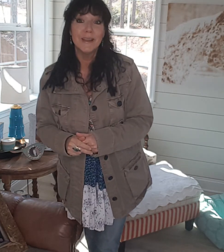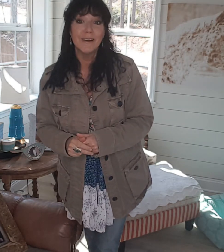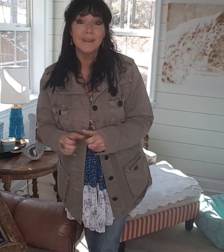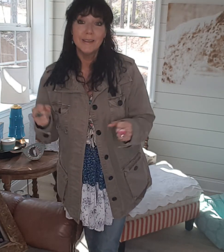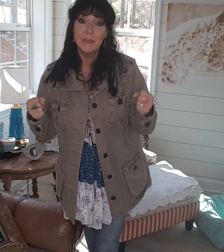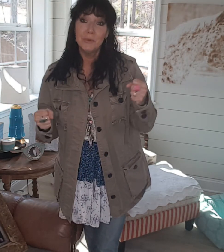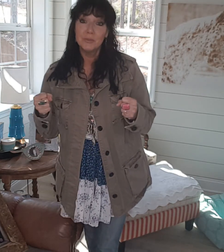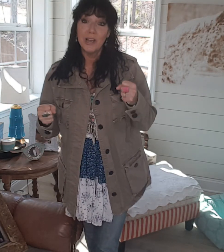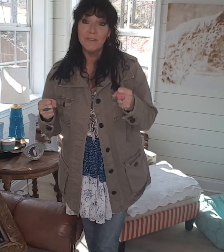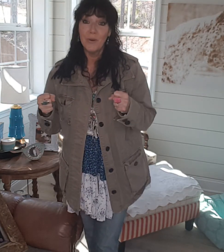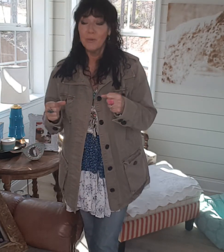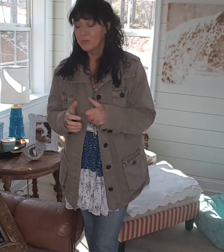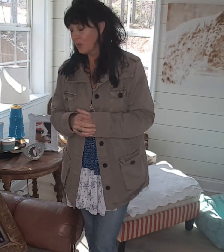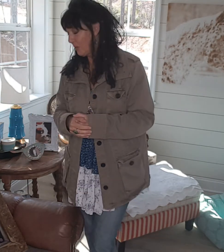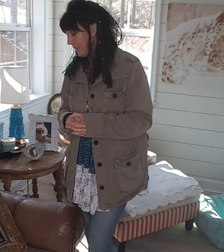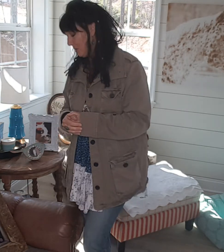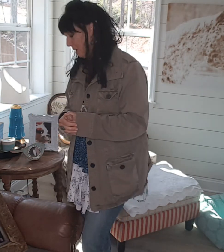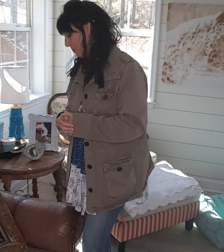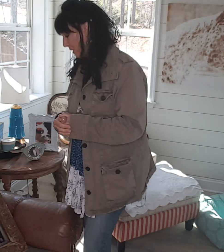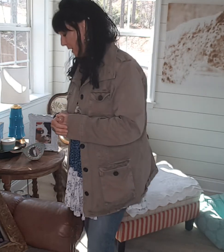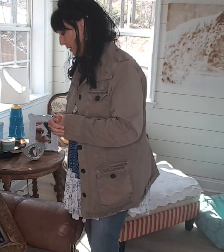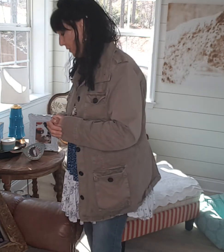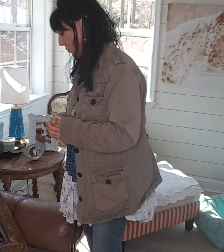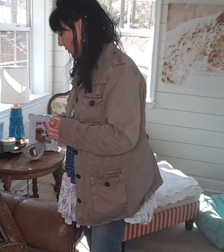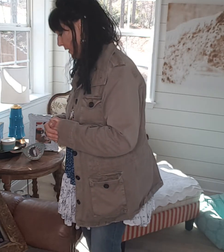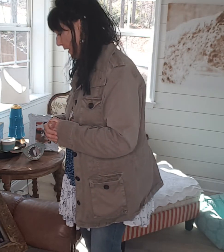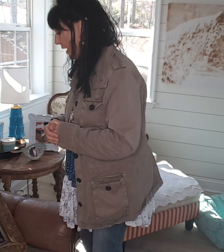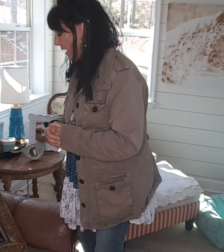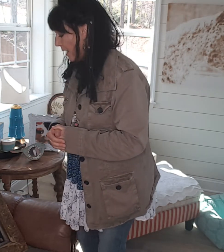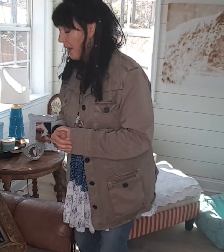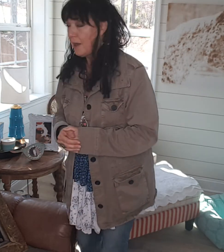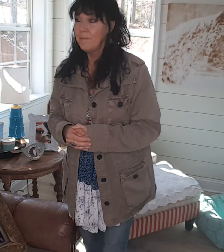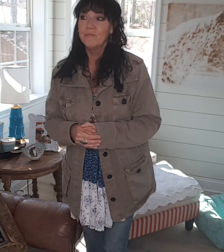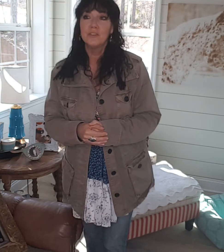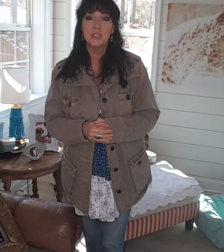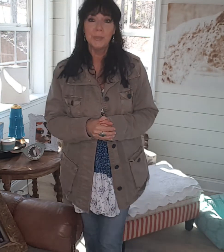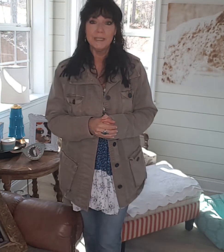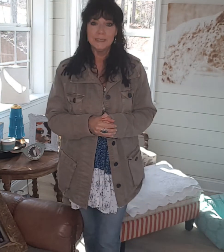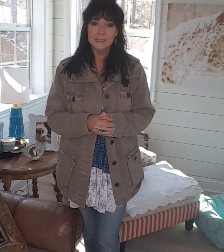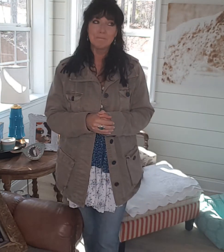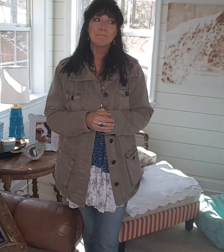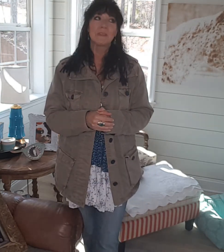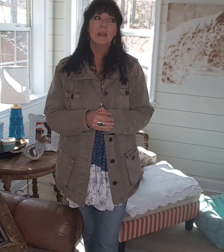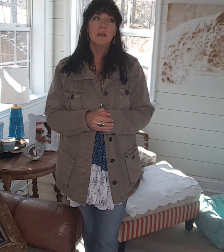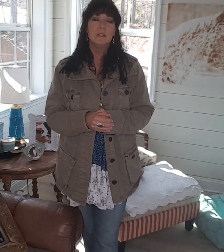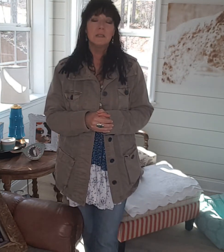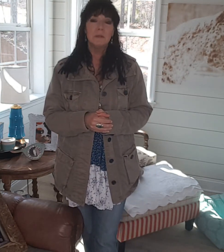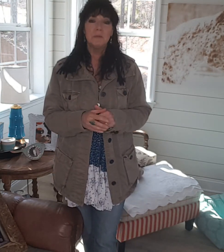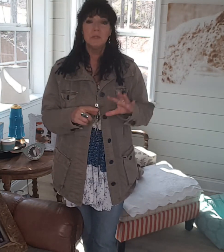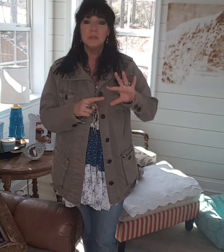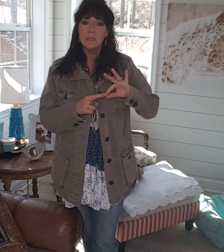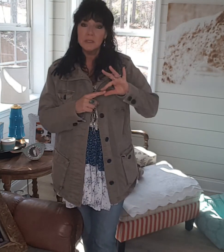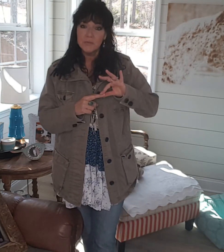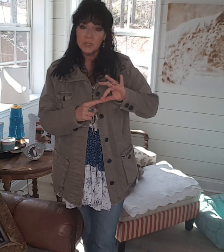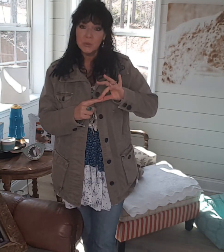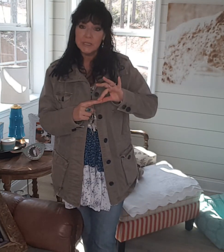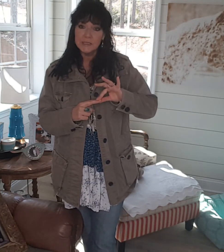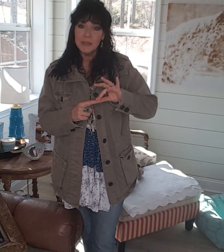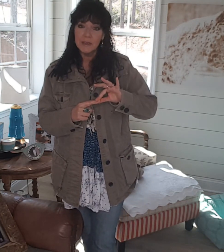there. And then we drive home. So that's a really kind of a cool thing. For treats. Some people use this for a treat